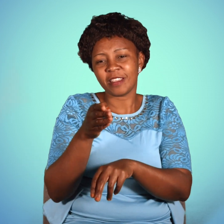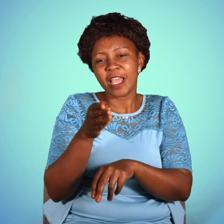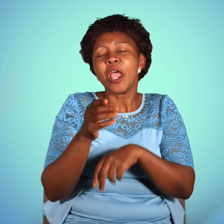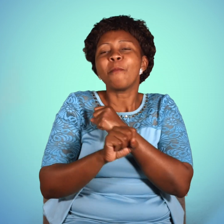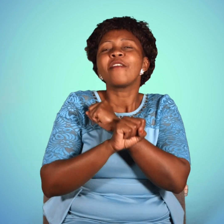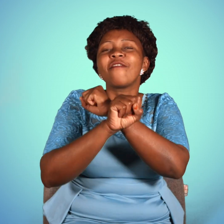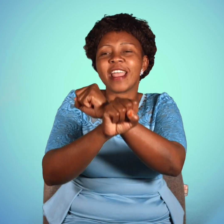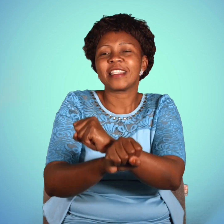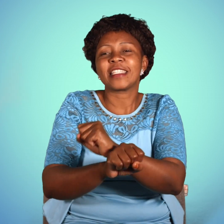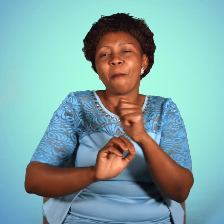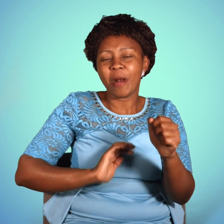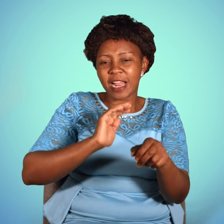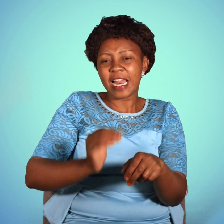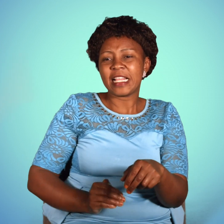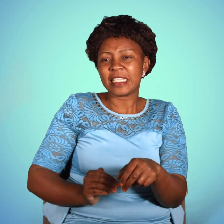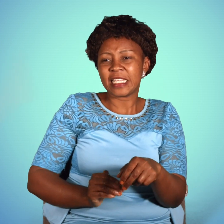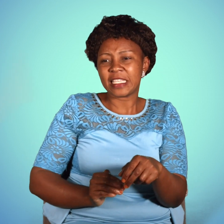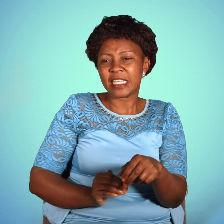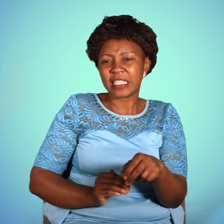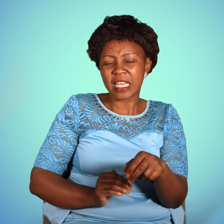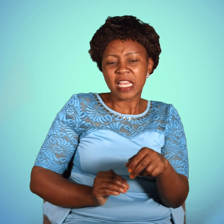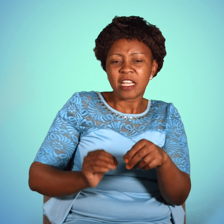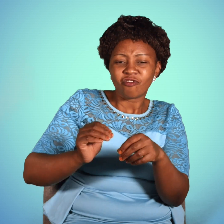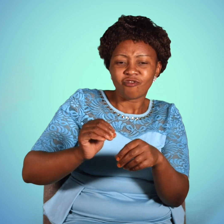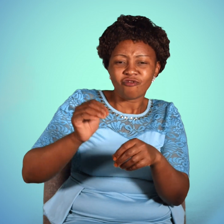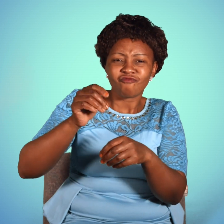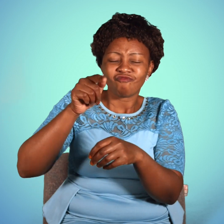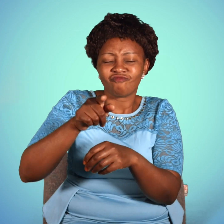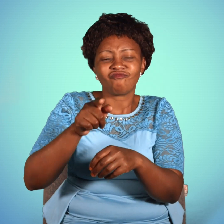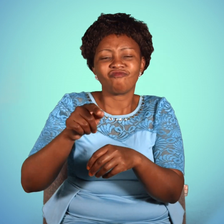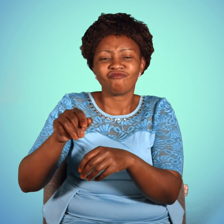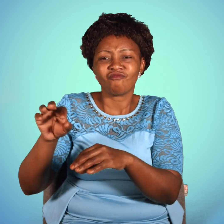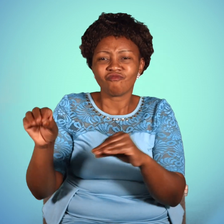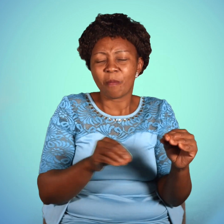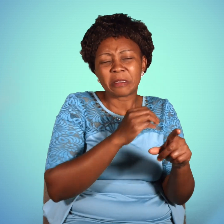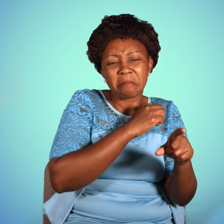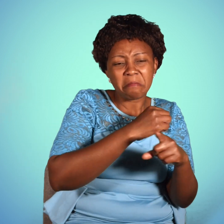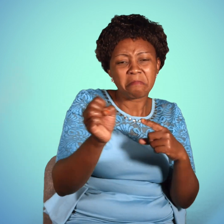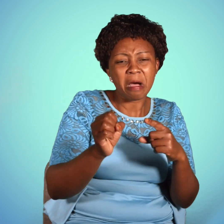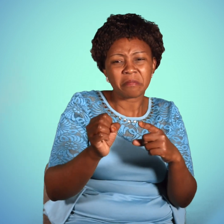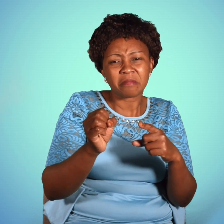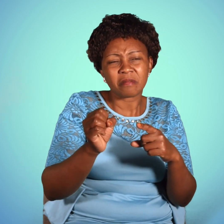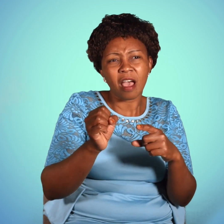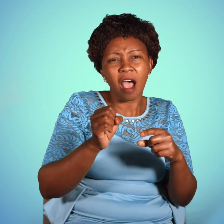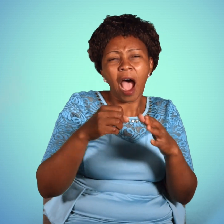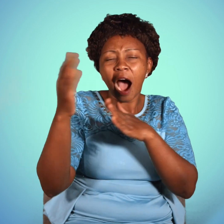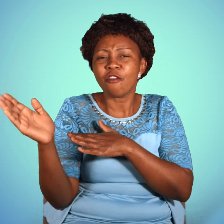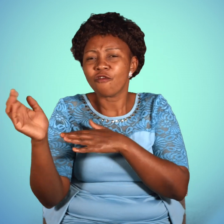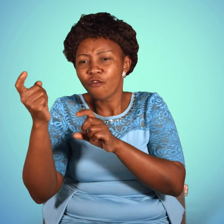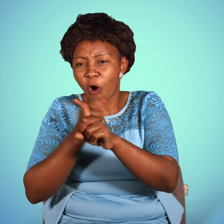This method prevents pregnancy by keeping away sperms from the vagina so that they can't swim